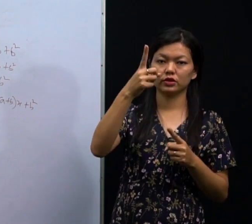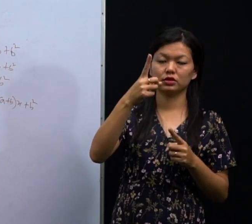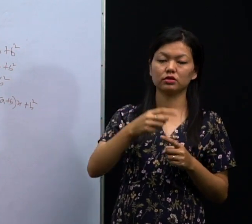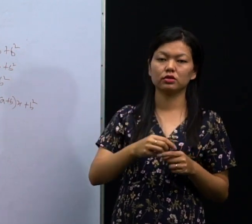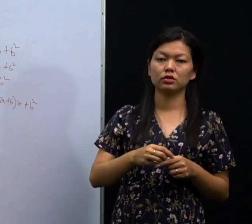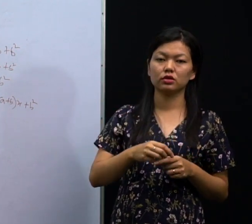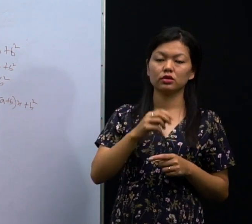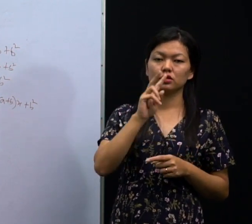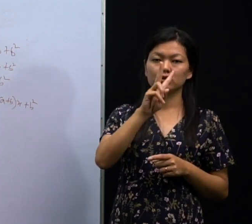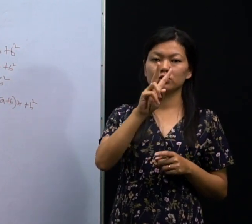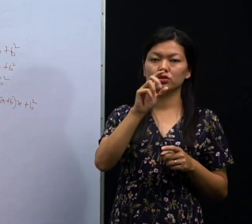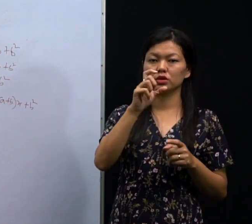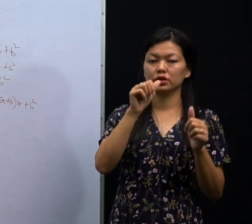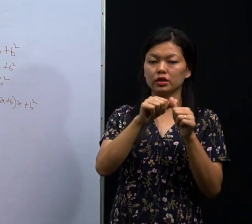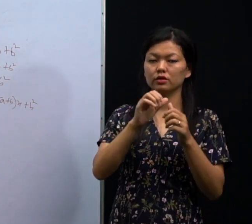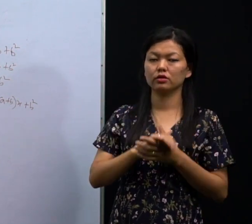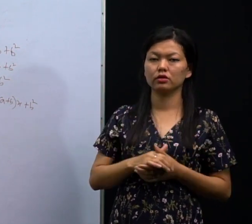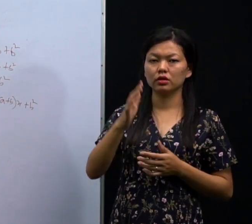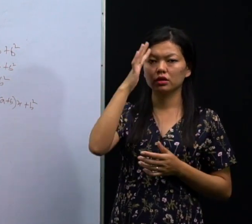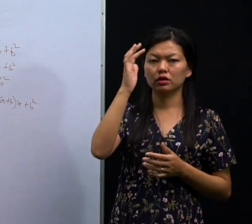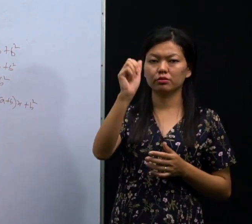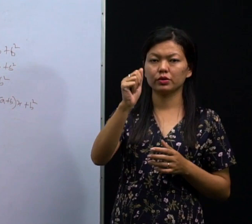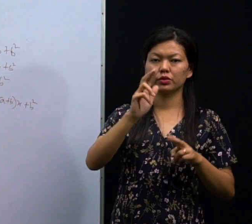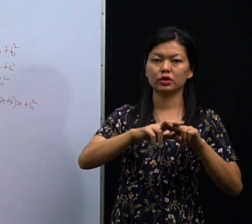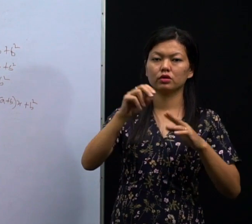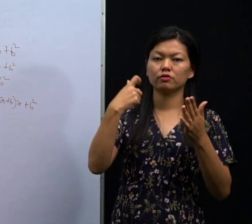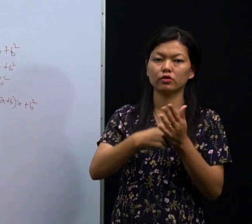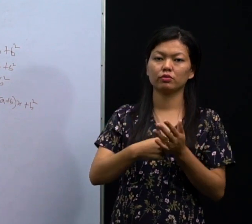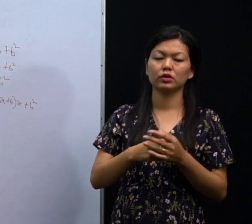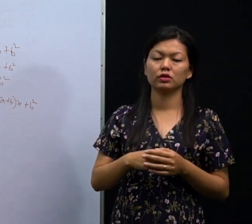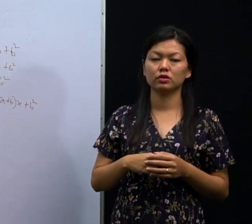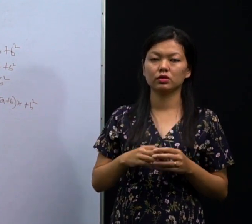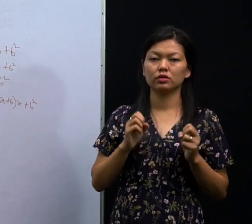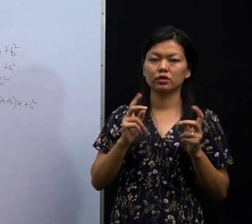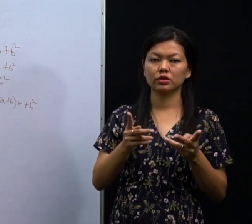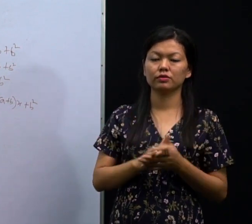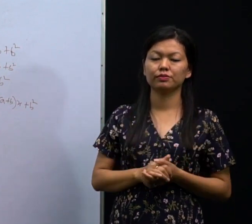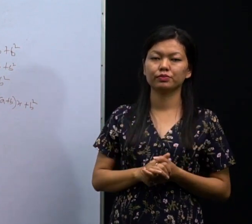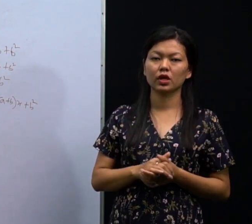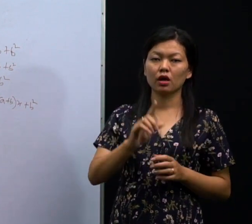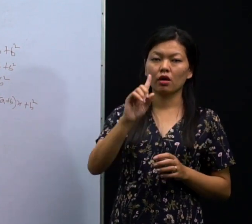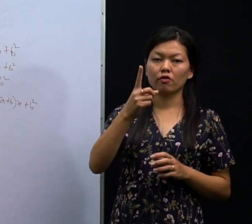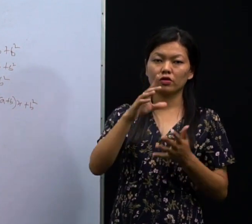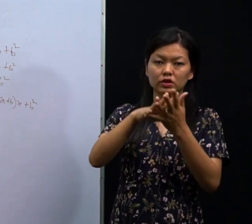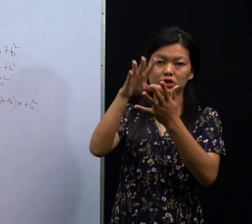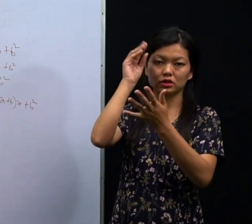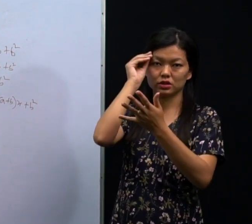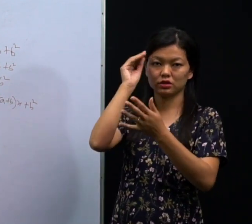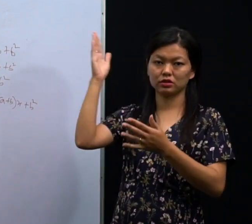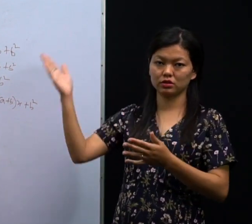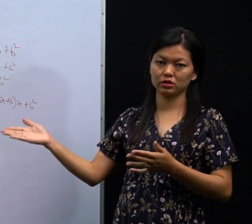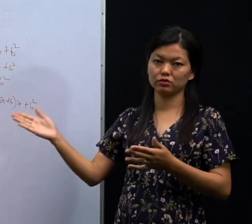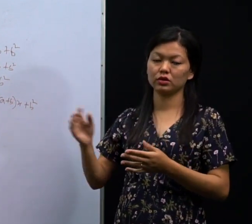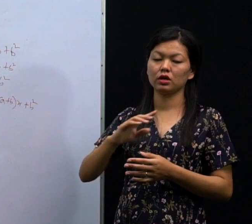2CA. That way you can remember the formula without any hesitation. Understand? First you go through the square formula. Now I come